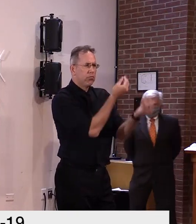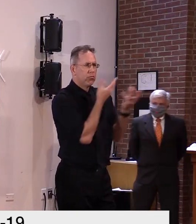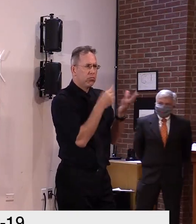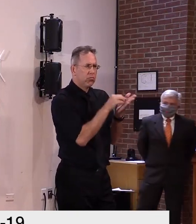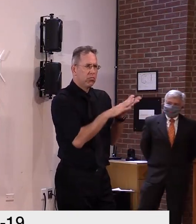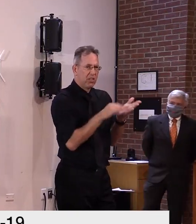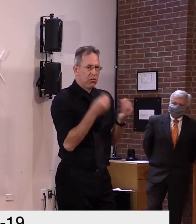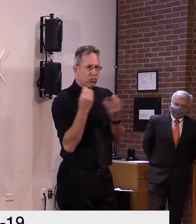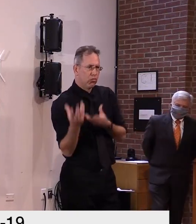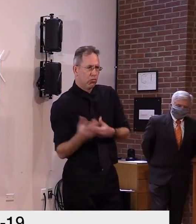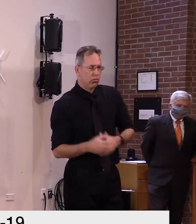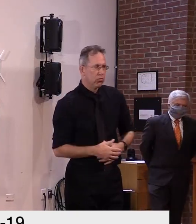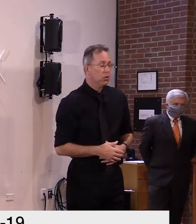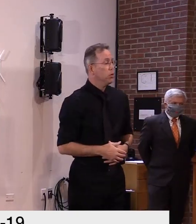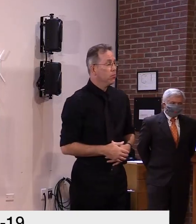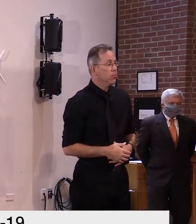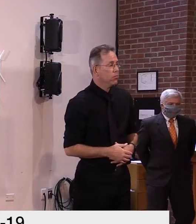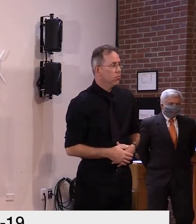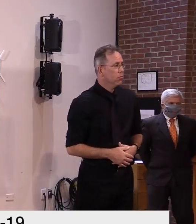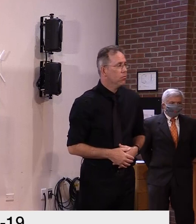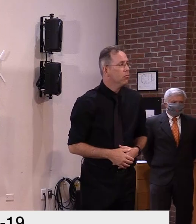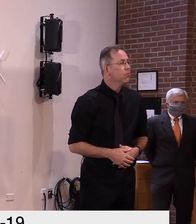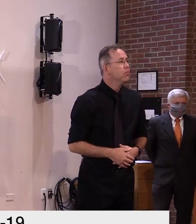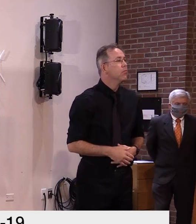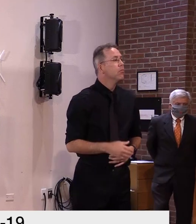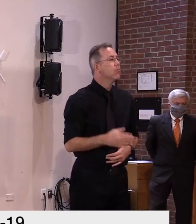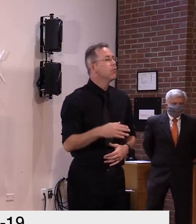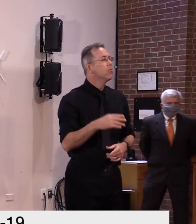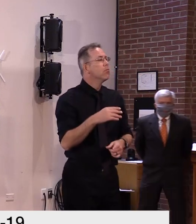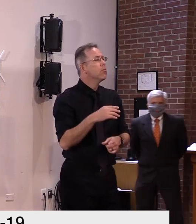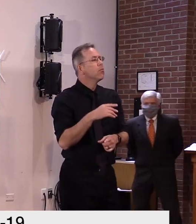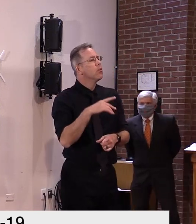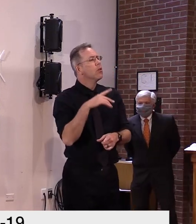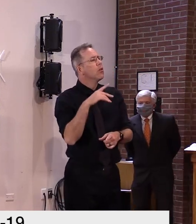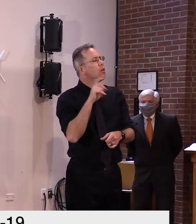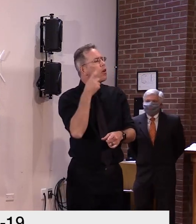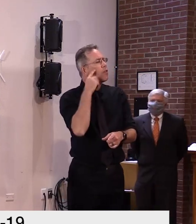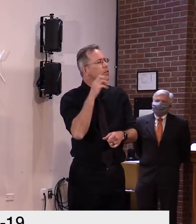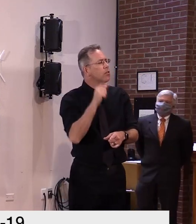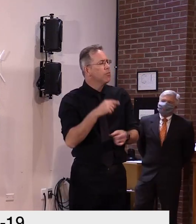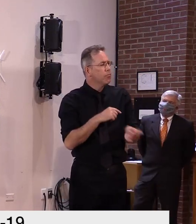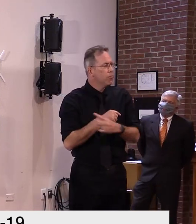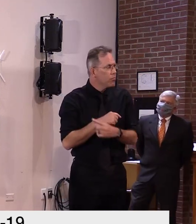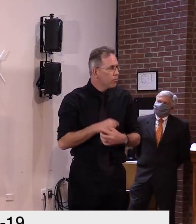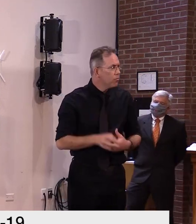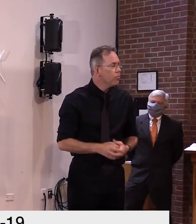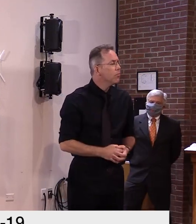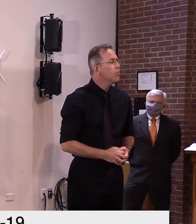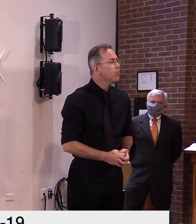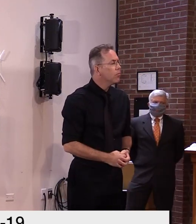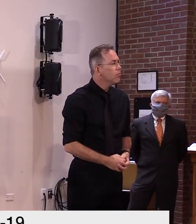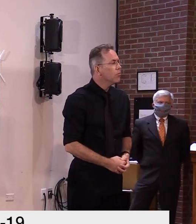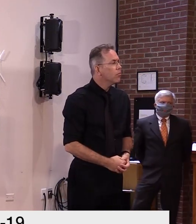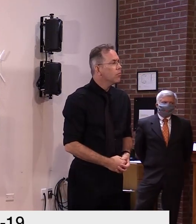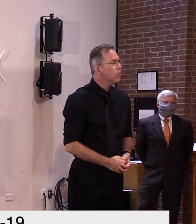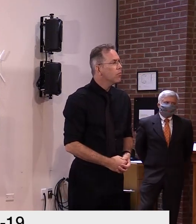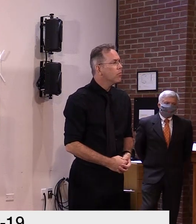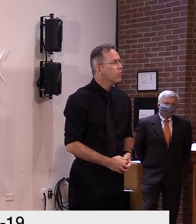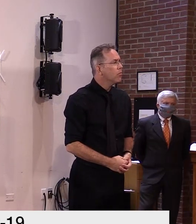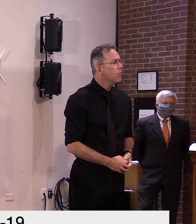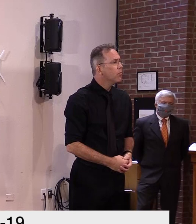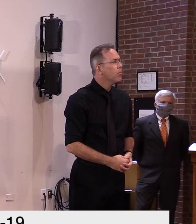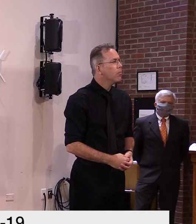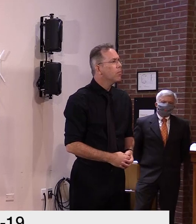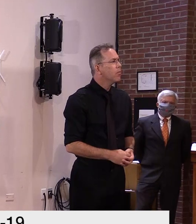That's okay. Governor Scott, as I'm sure you've heard, yesterday there was a shooting in Bay Area. Berlin police officer shot and killed a woman, and